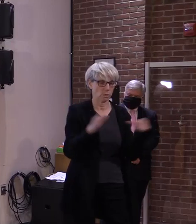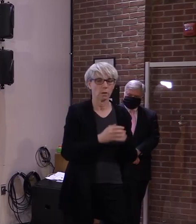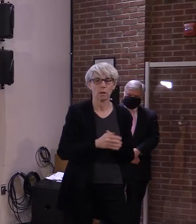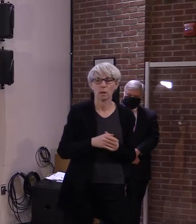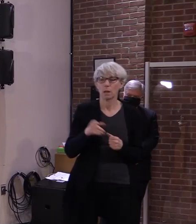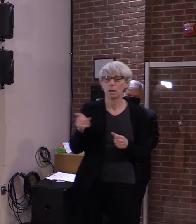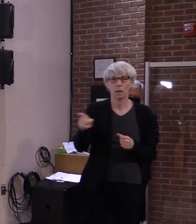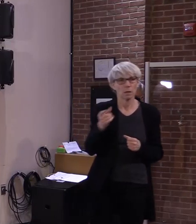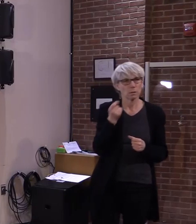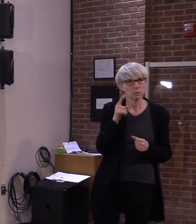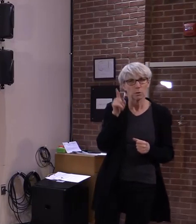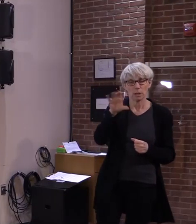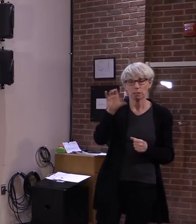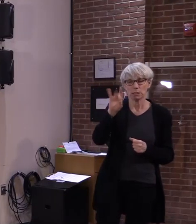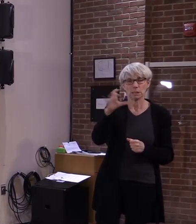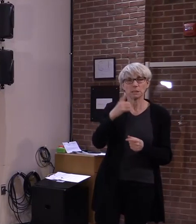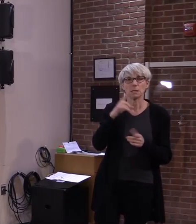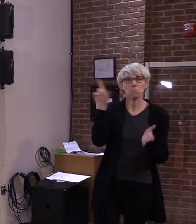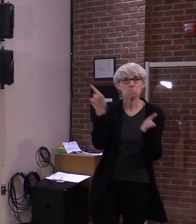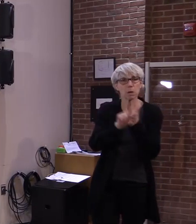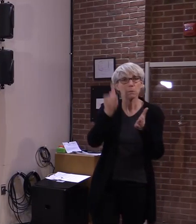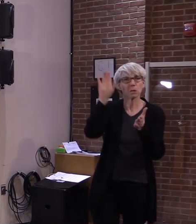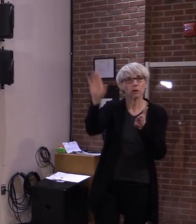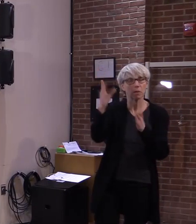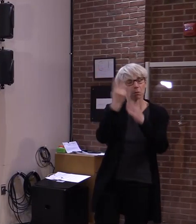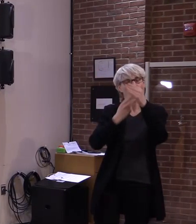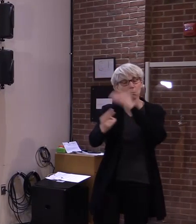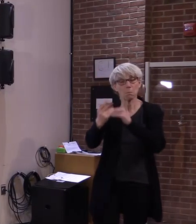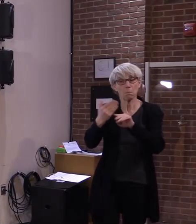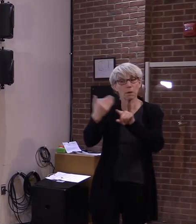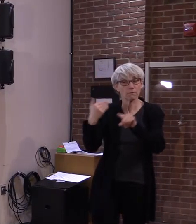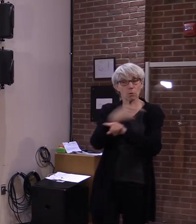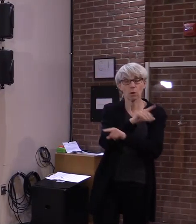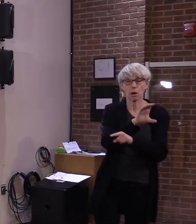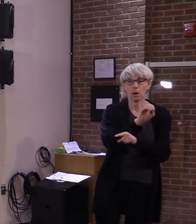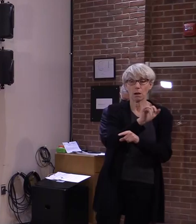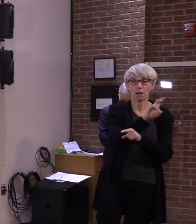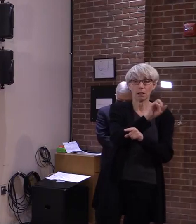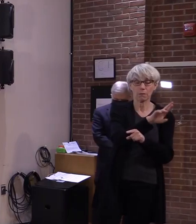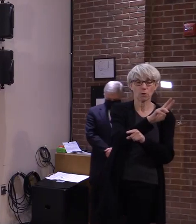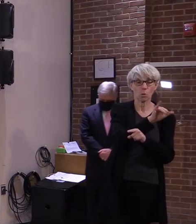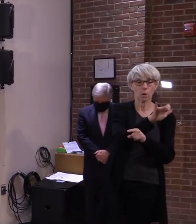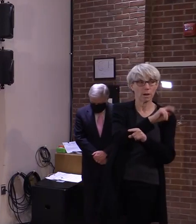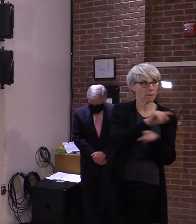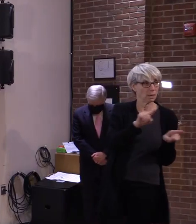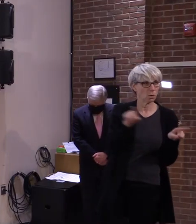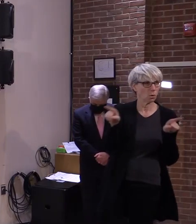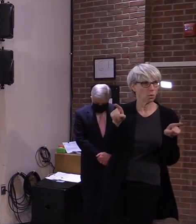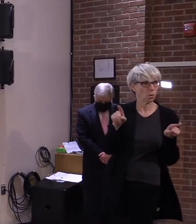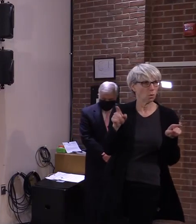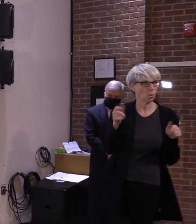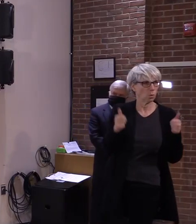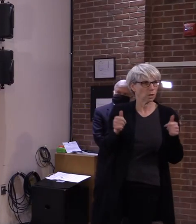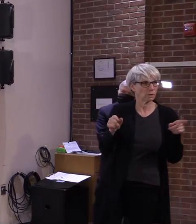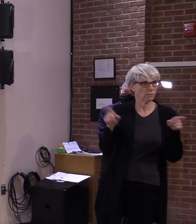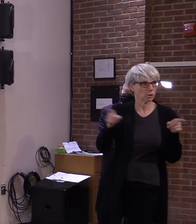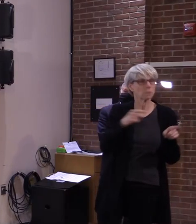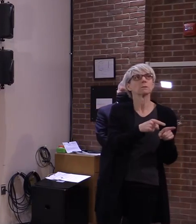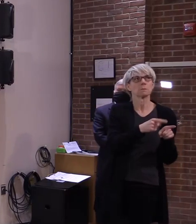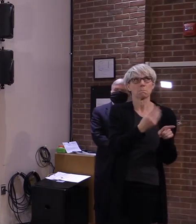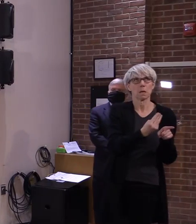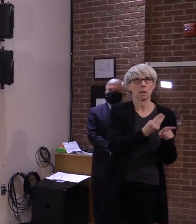before Oliver Wyman, or did they come out at the same time? Yeah, good question. So Oliver Wyman was updated on Monday. The CDC